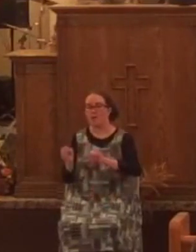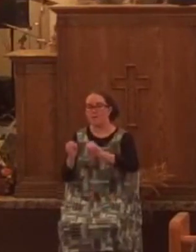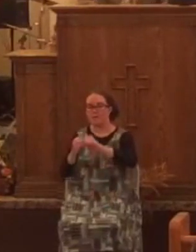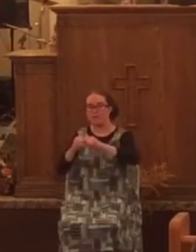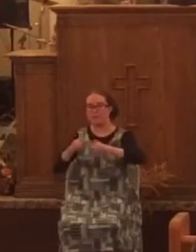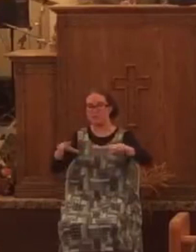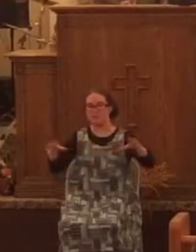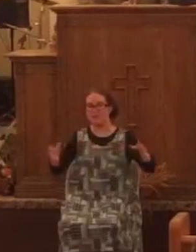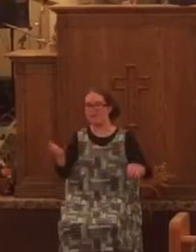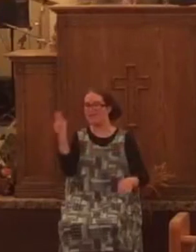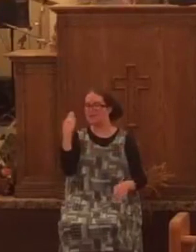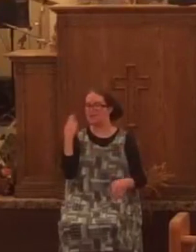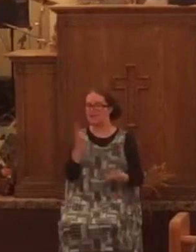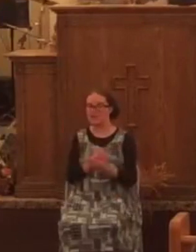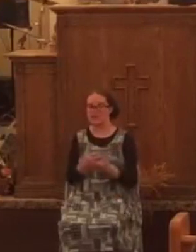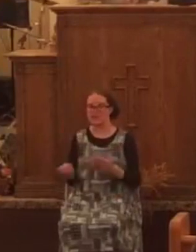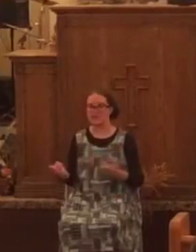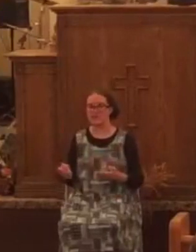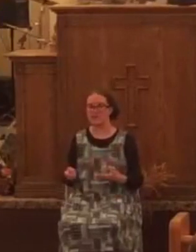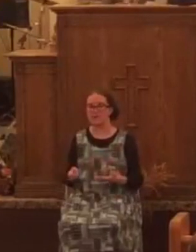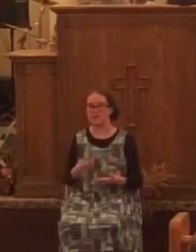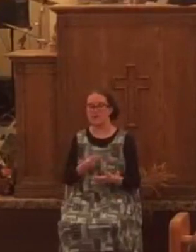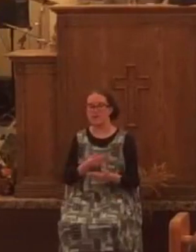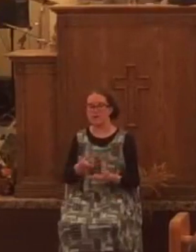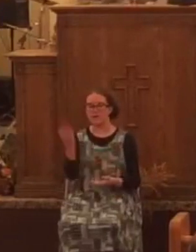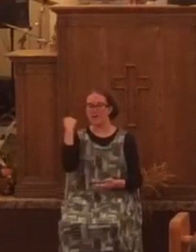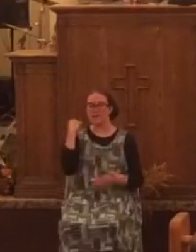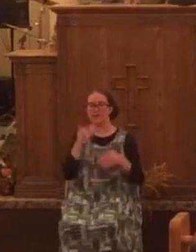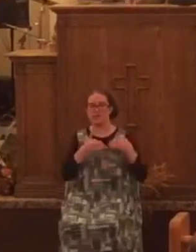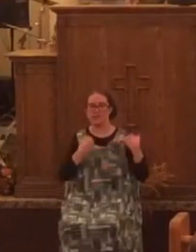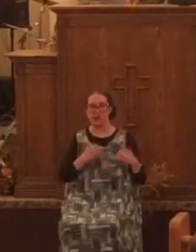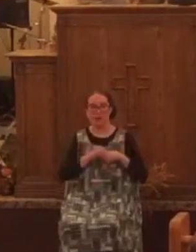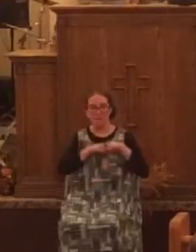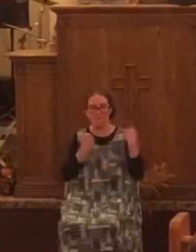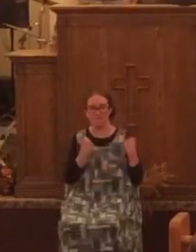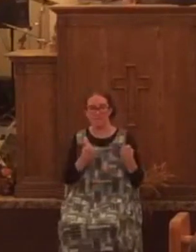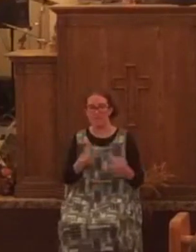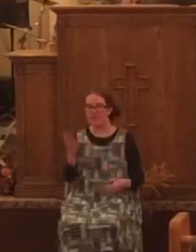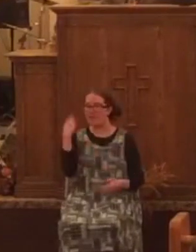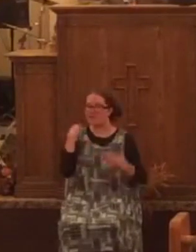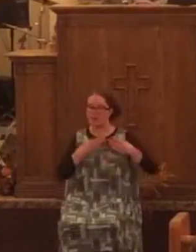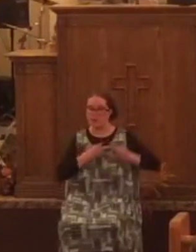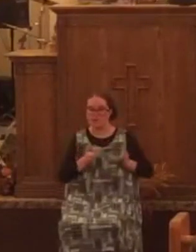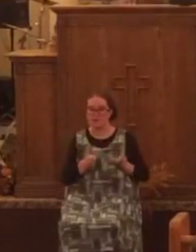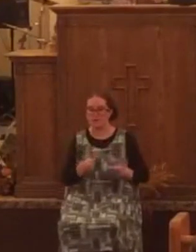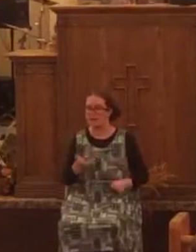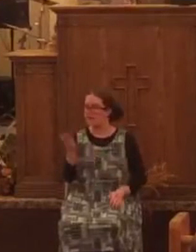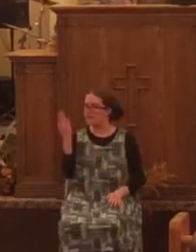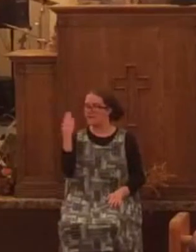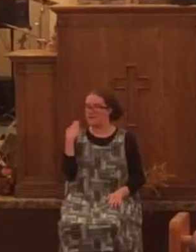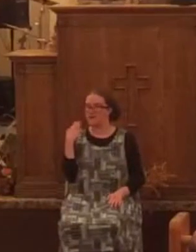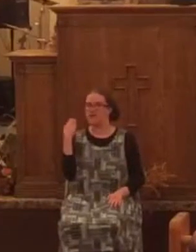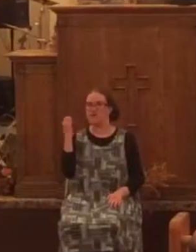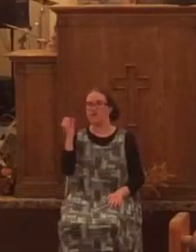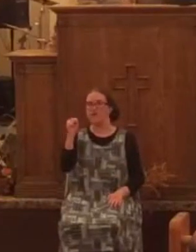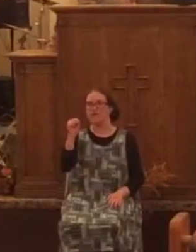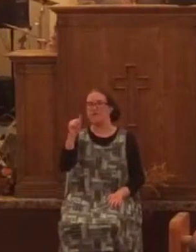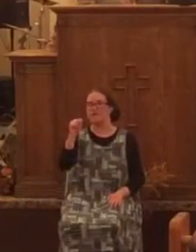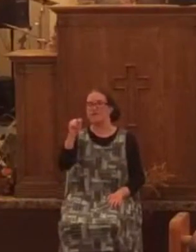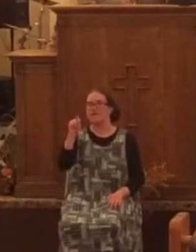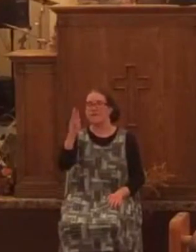yesterday's failures. Amen. Of yesterday's heartaches and yesterday's burdens and yesterday's setbacks. Praise